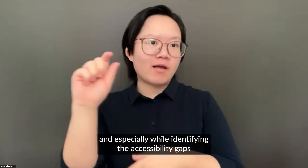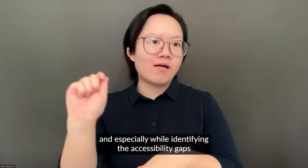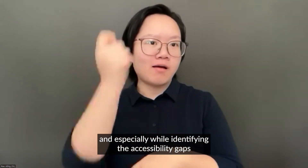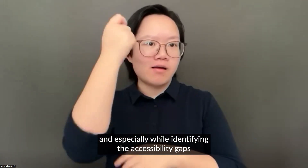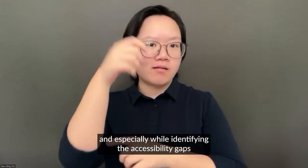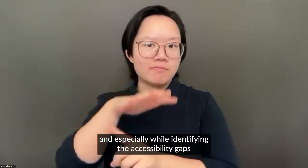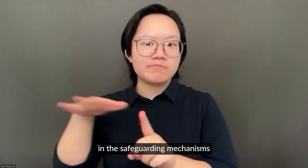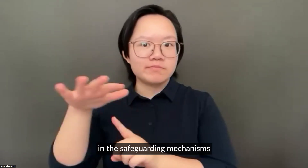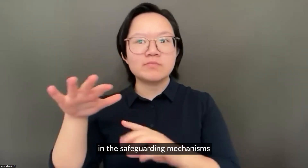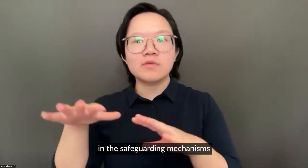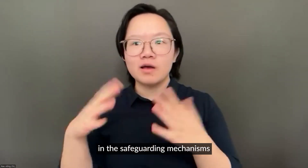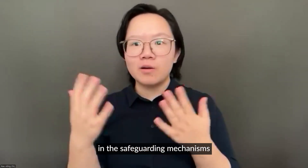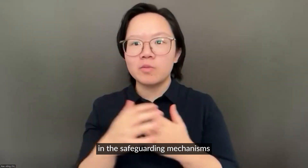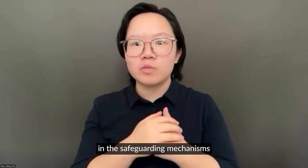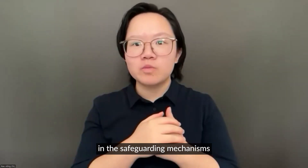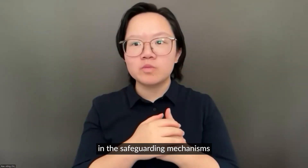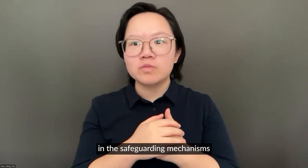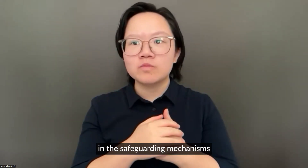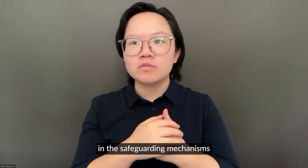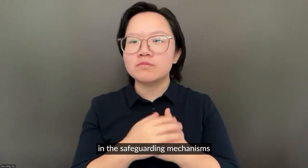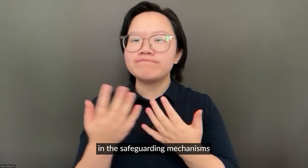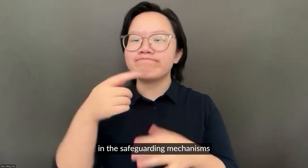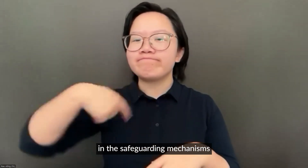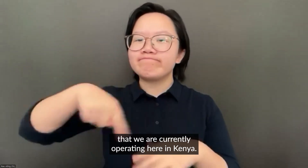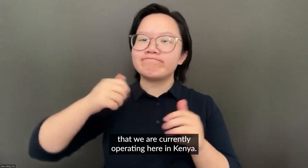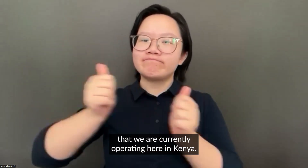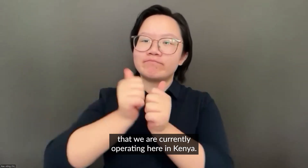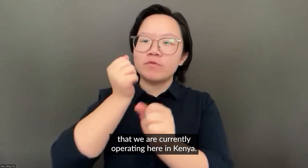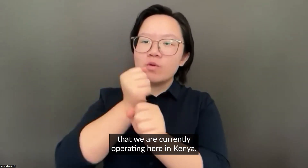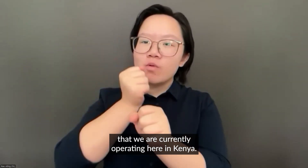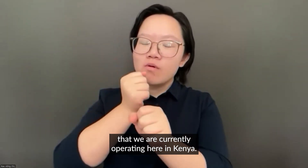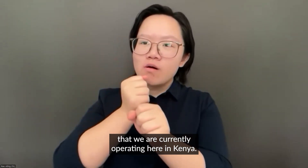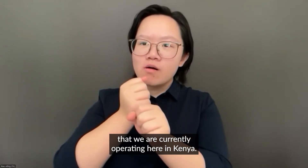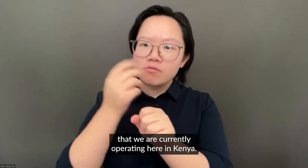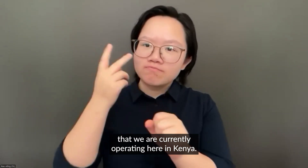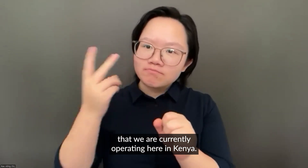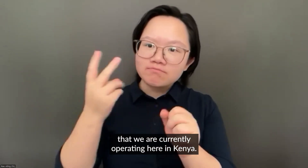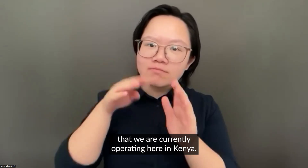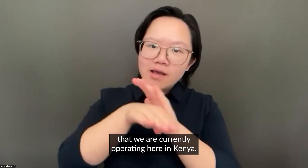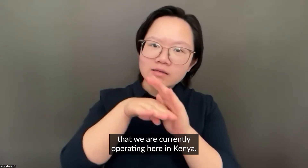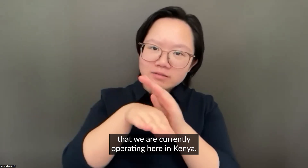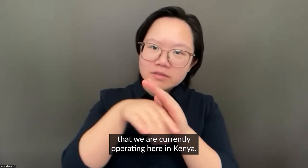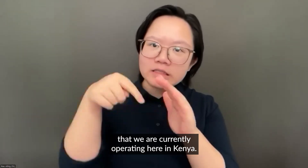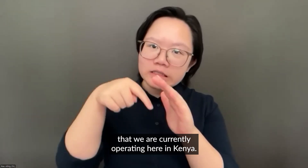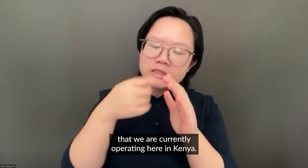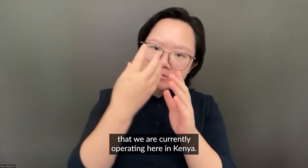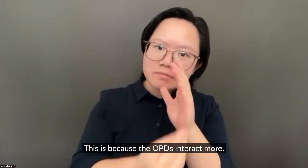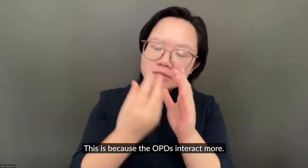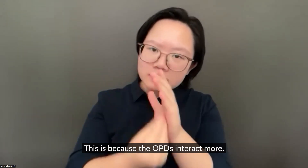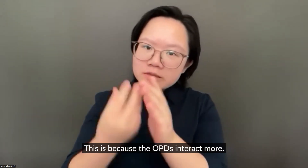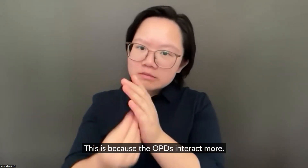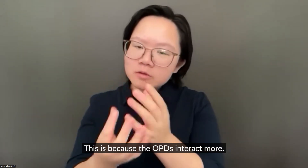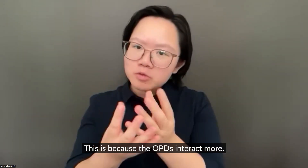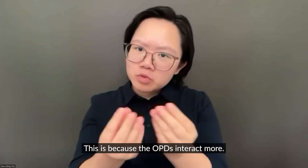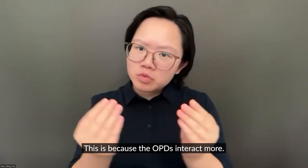accessibility gaps in the safeguarding mechanisms that we are currently operating here in Kenya. This